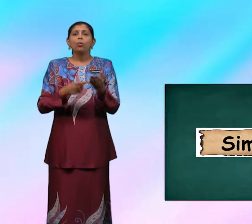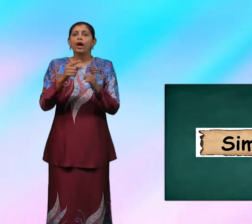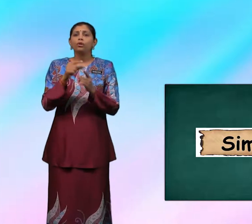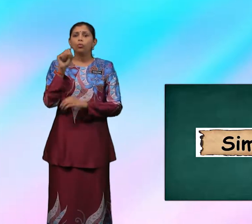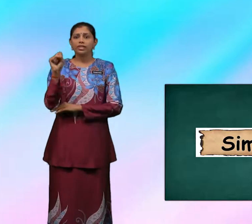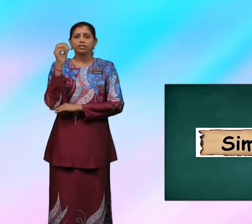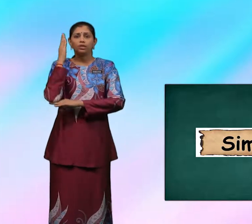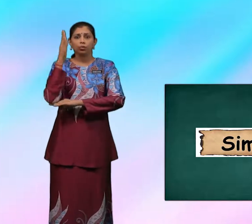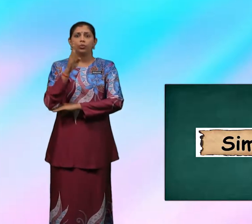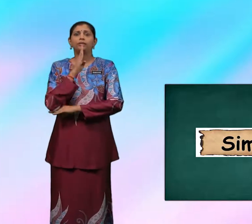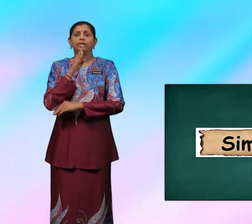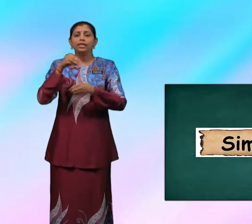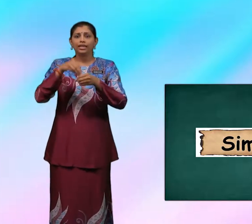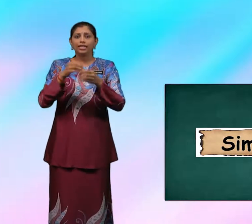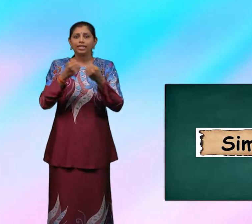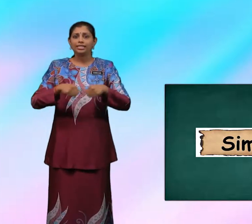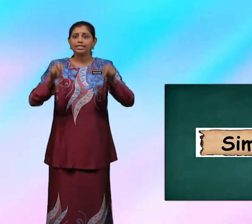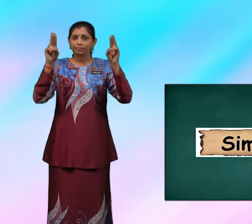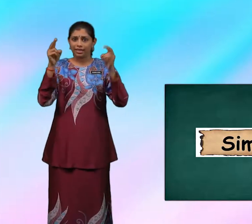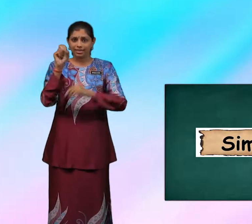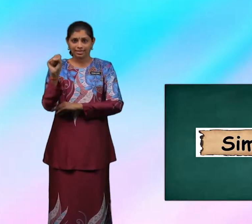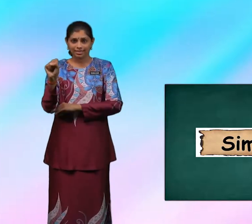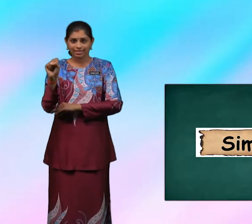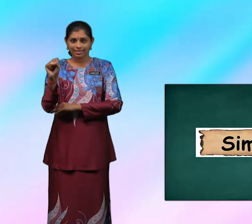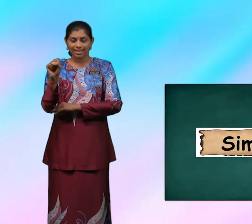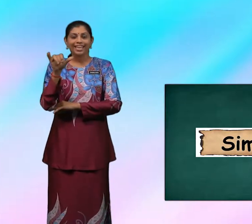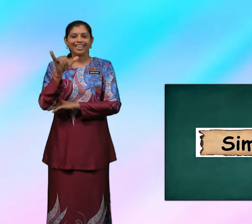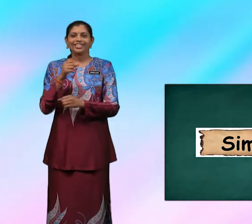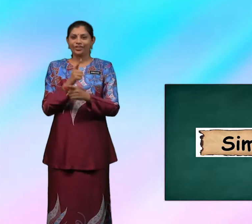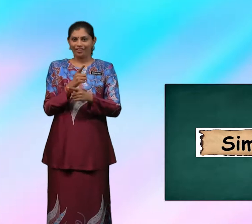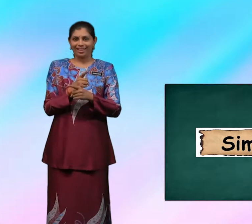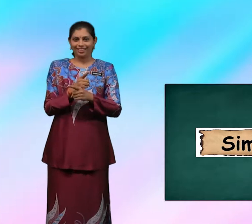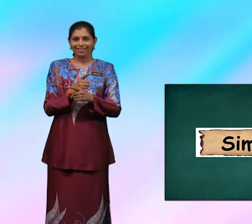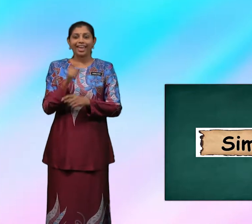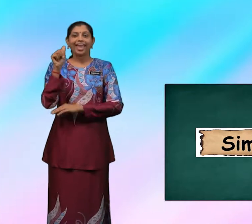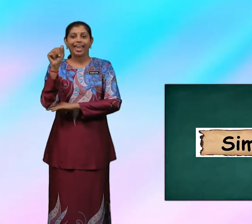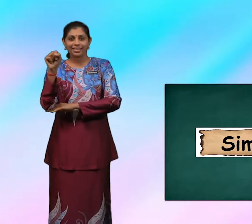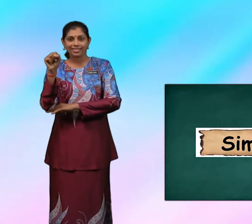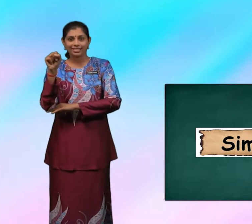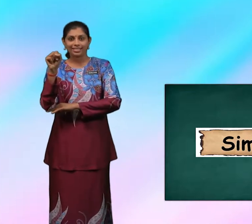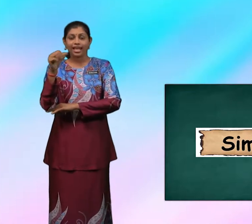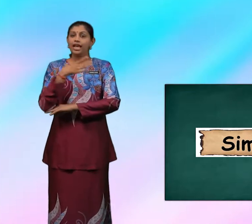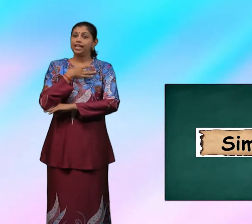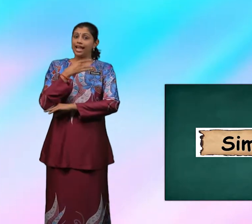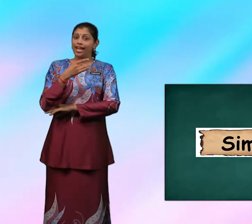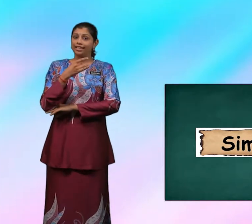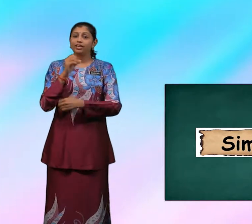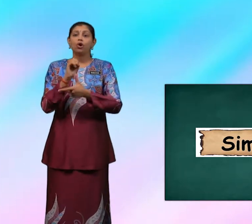What words will be in similes? Yes, correct. As, like,